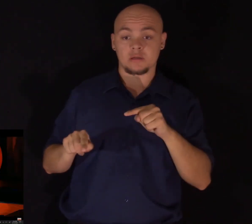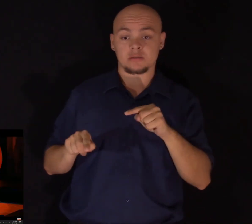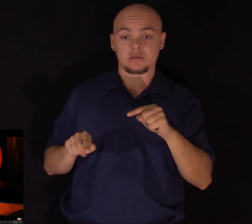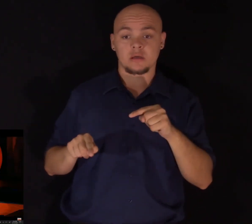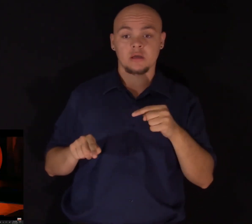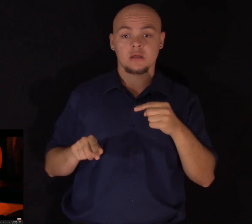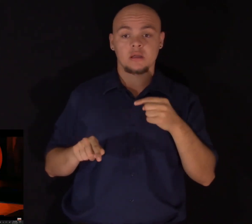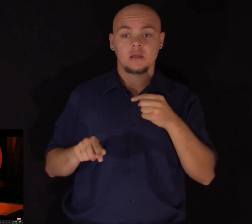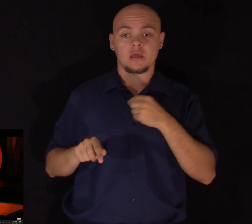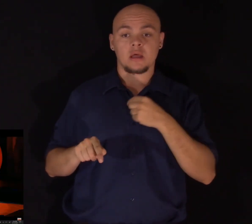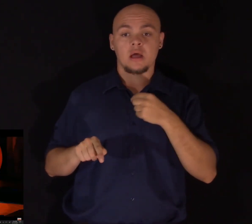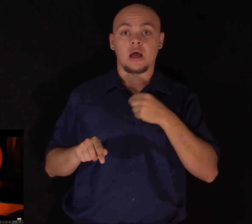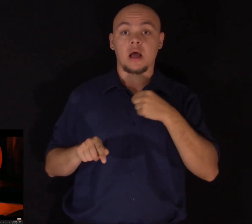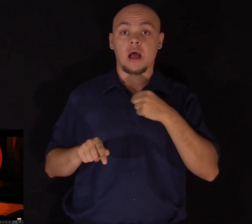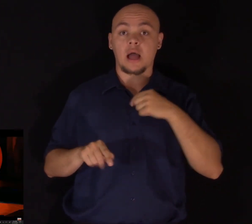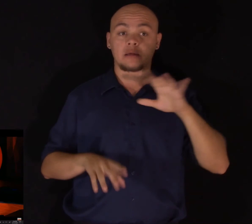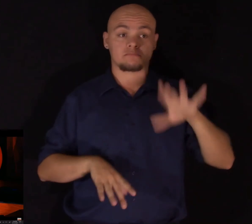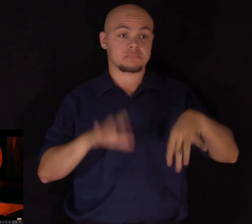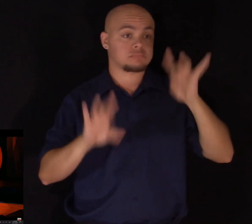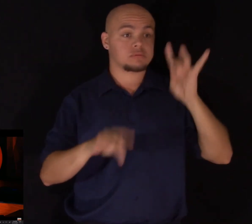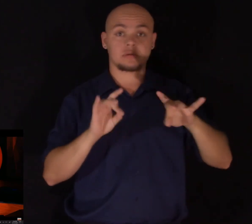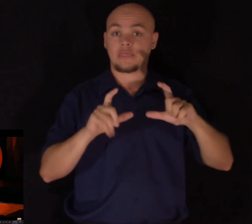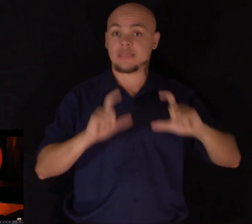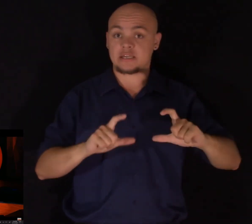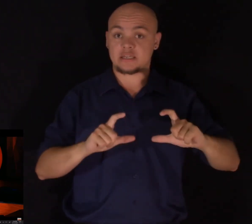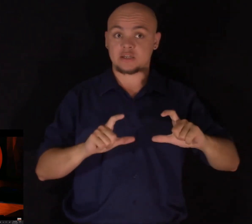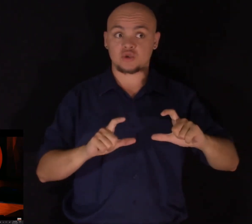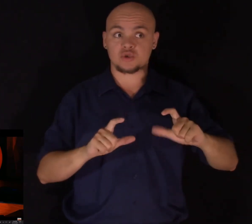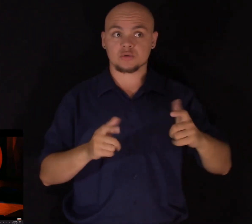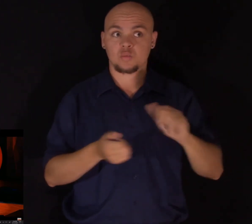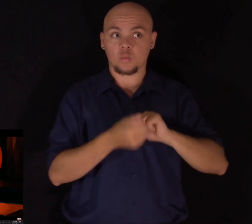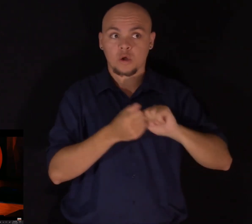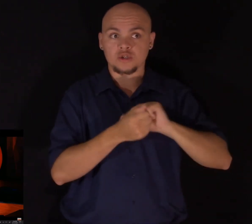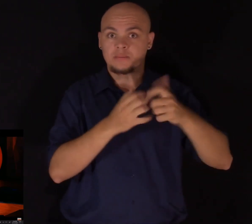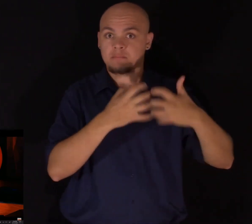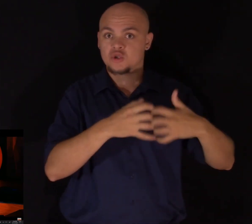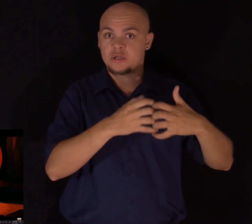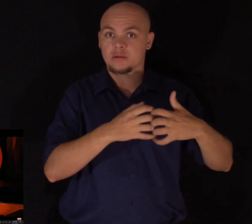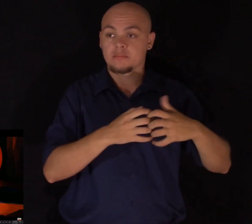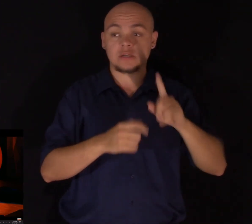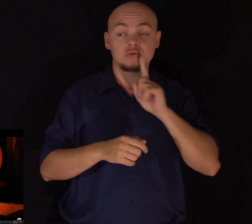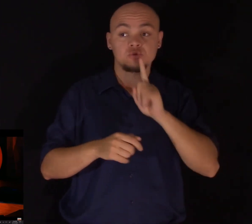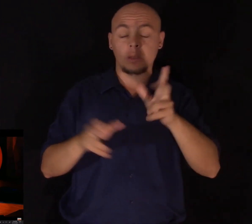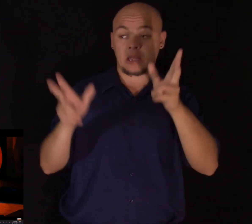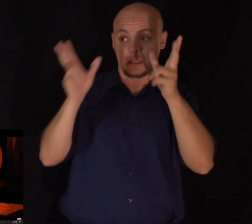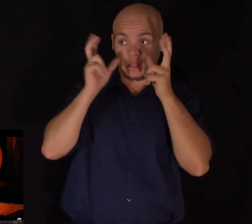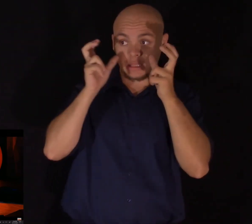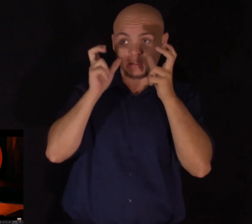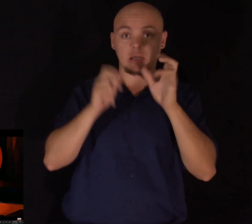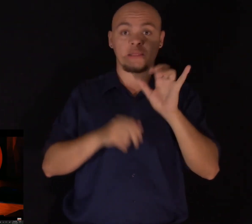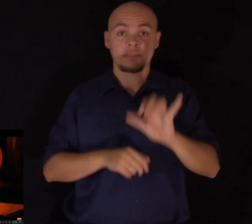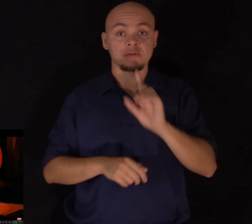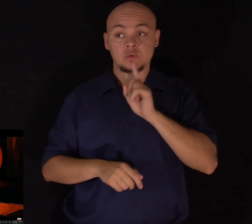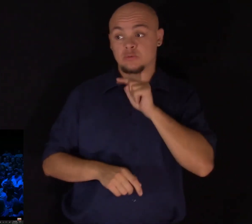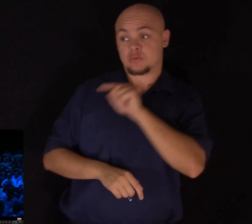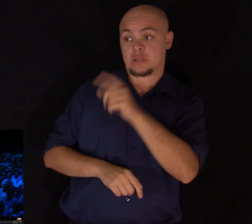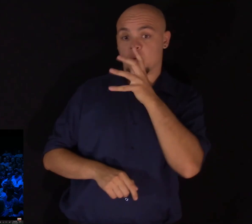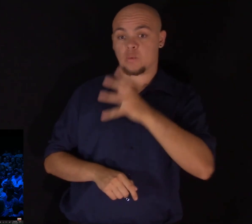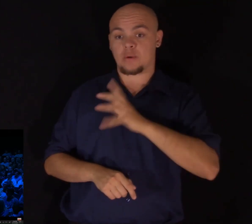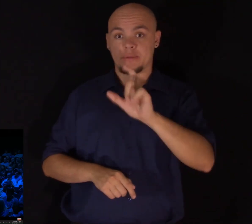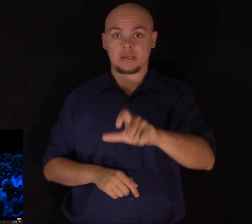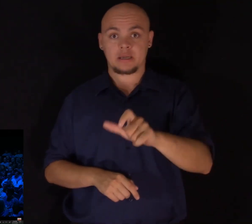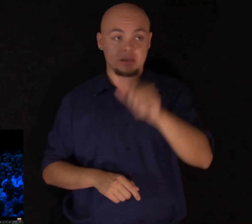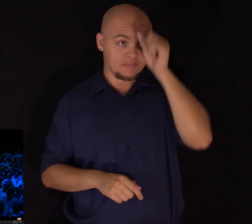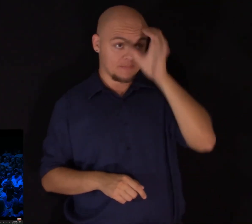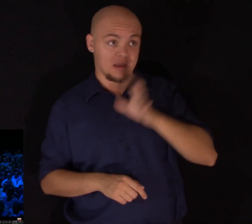I unloaded the dishwasher. But he really listens. Because that's all we need. I'll show you a guy who's done